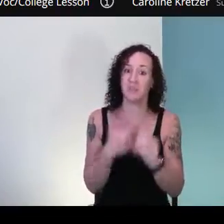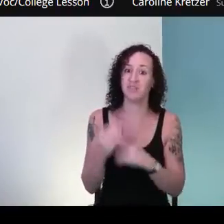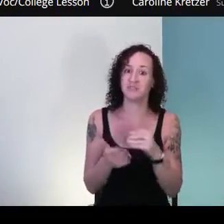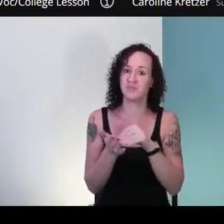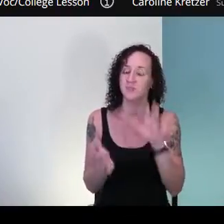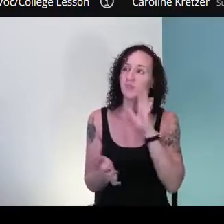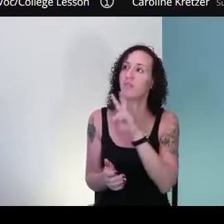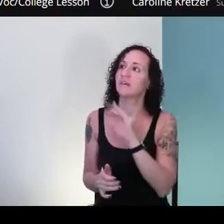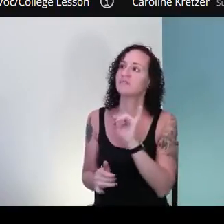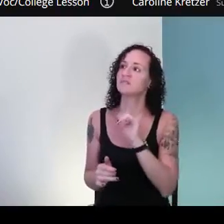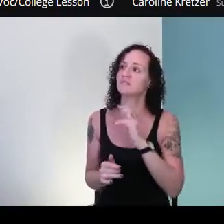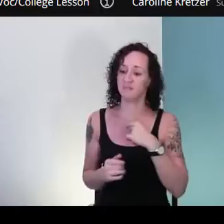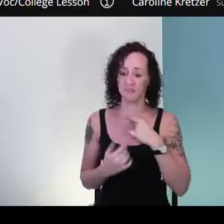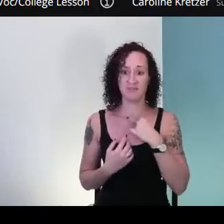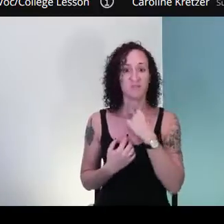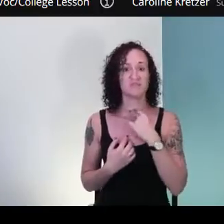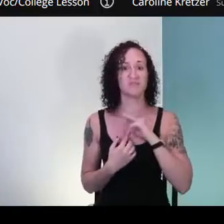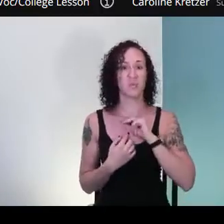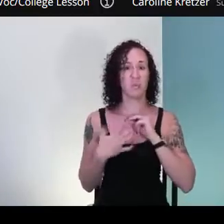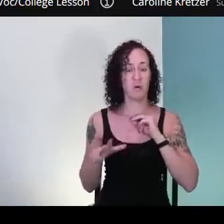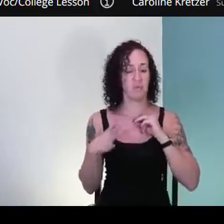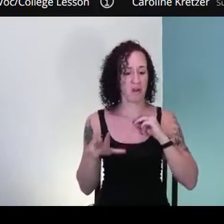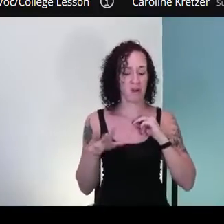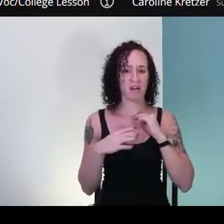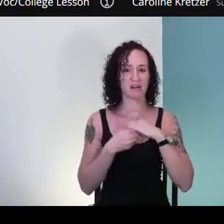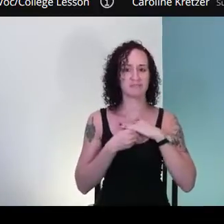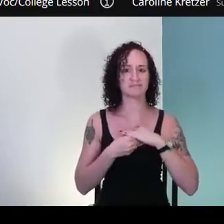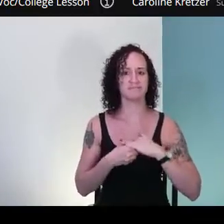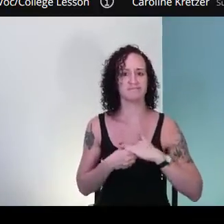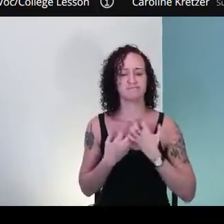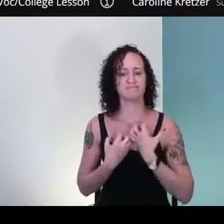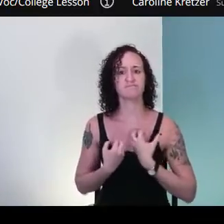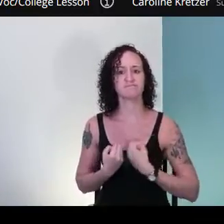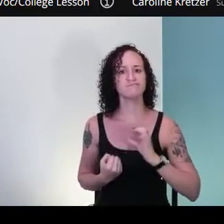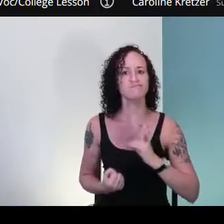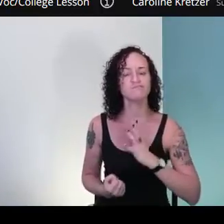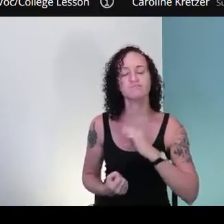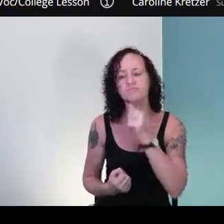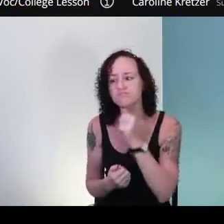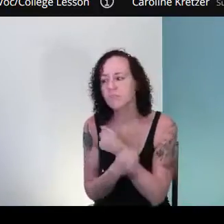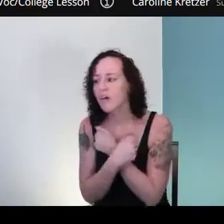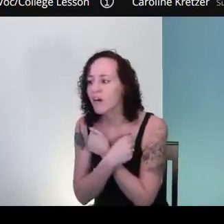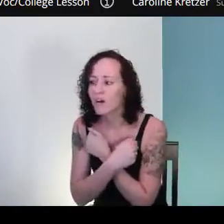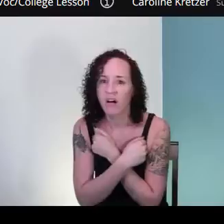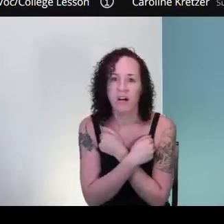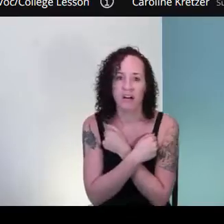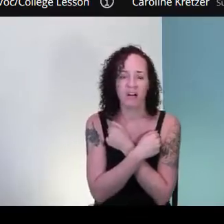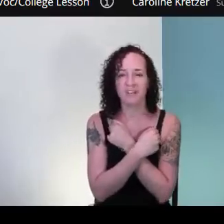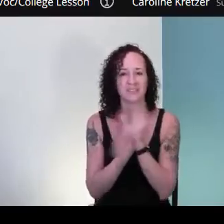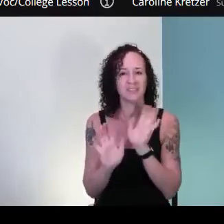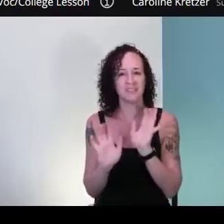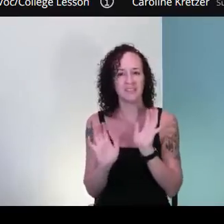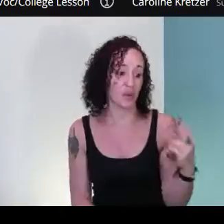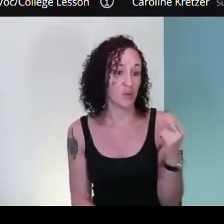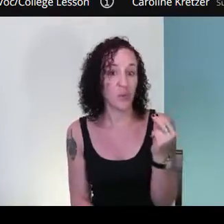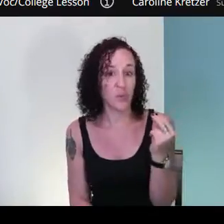with no hug is okay. You want to avoid the discomfort of other students. If this happens, students are